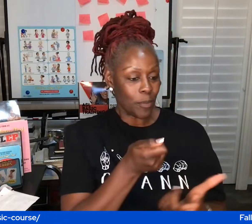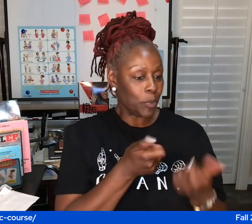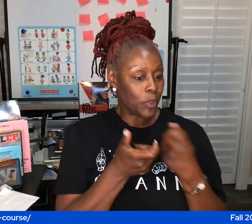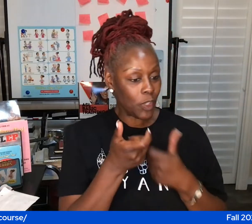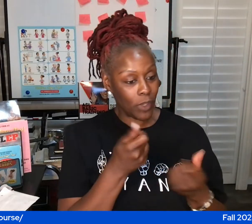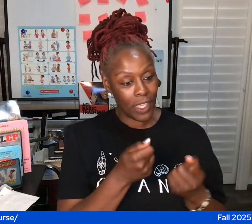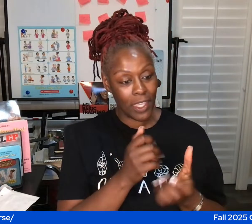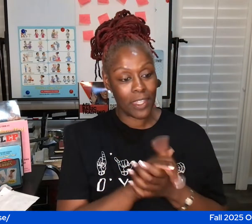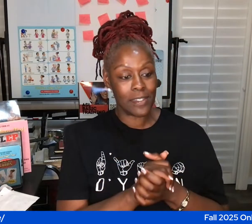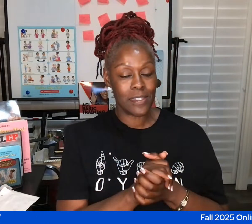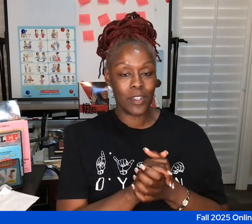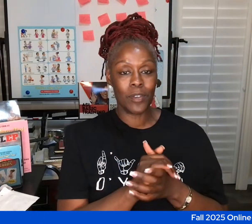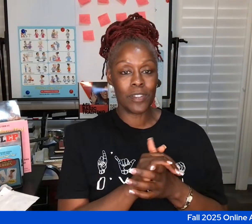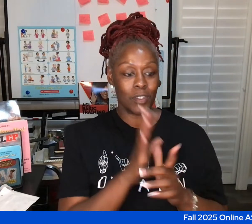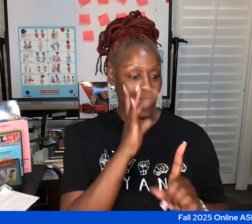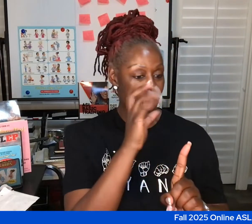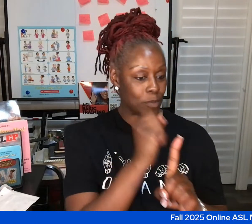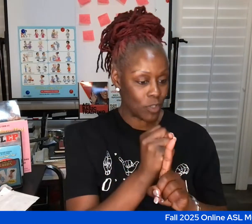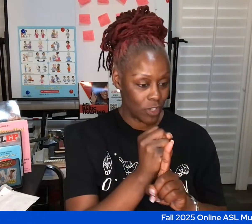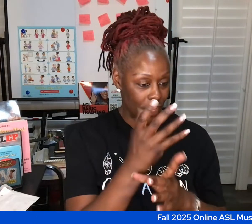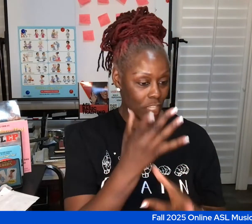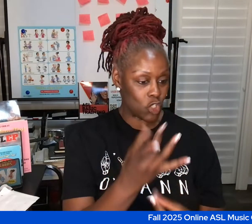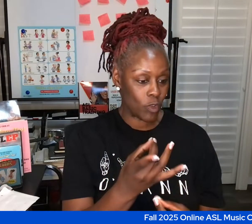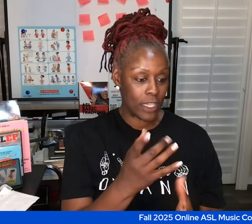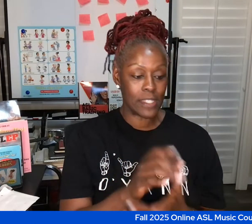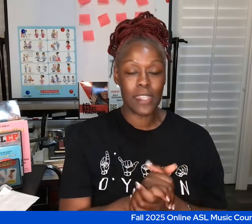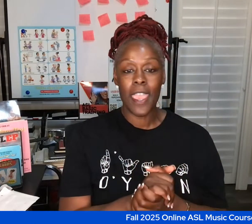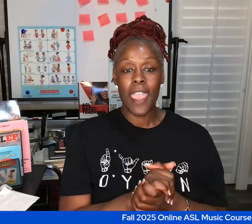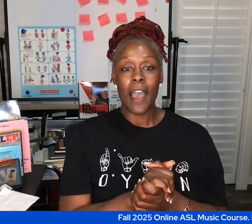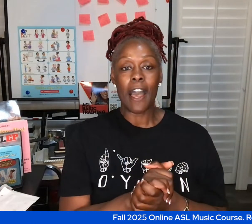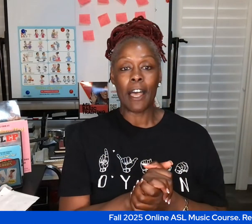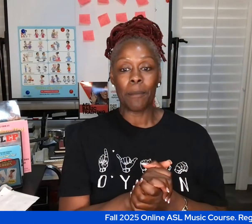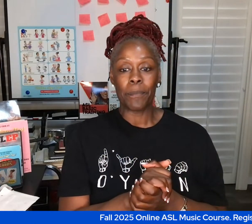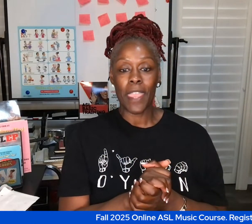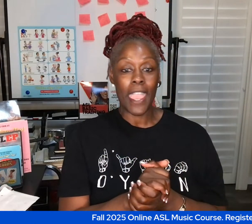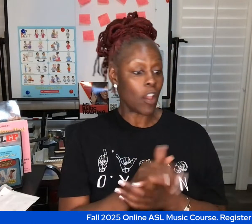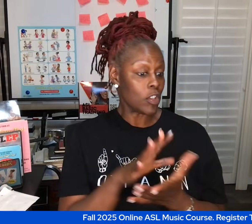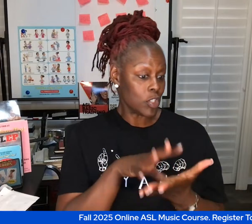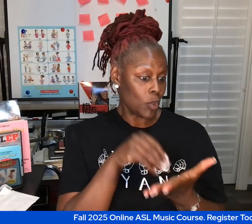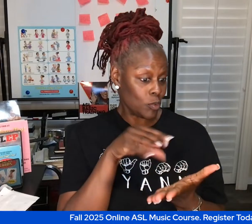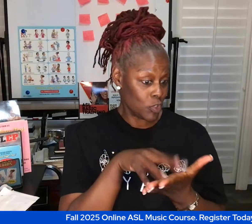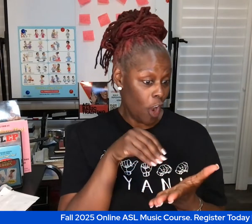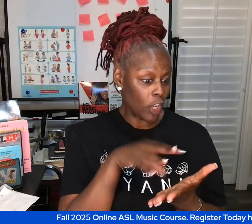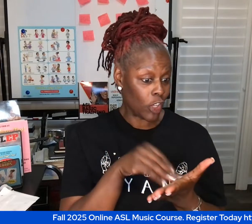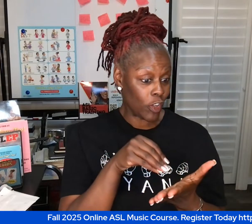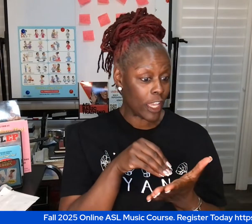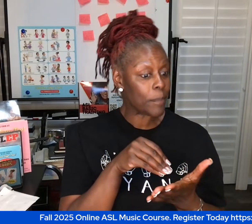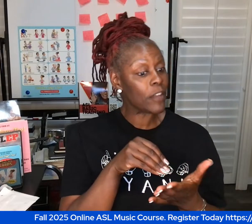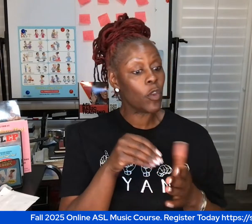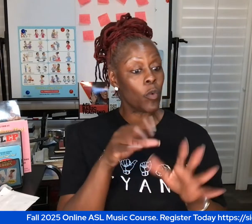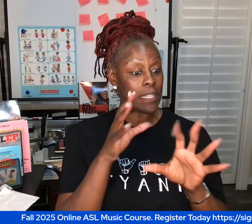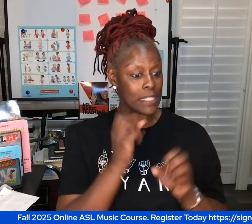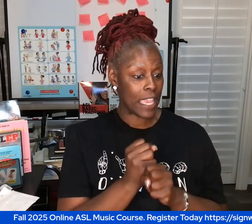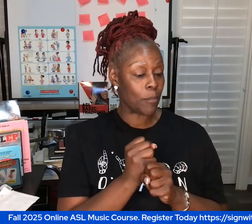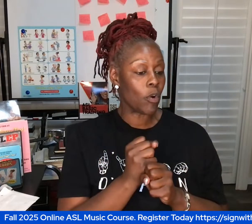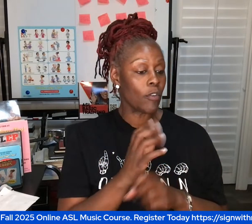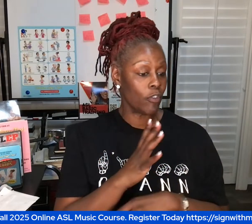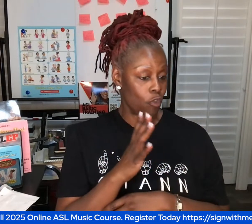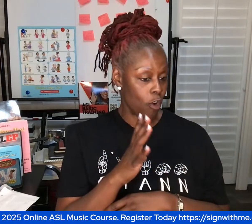pull you in, to capture your interest, and also start learning. But if you want to take more of a